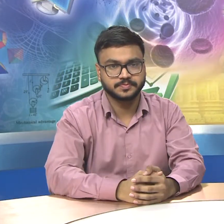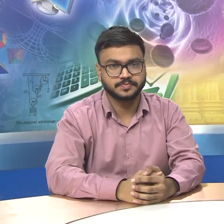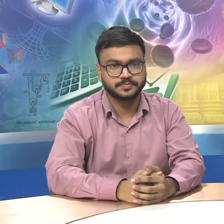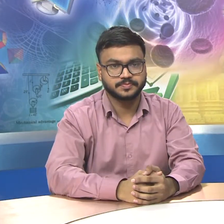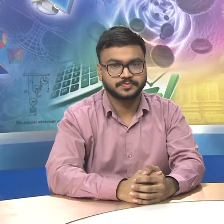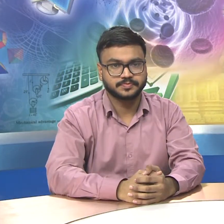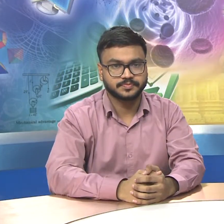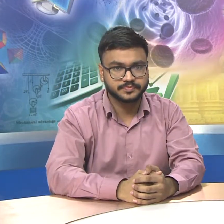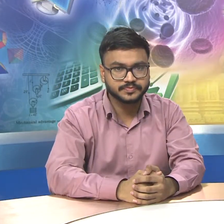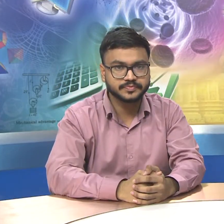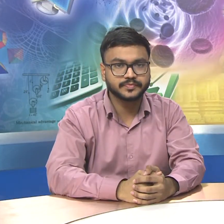Examples: